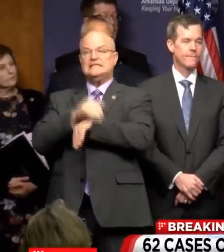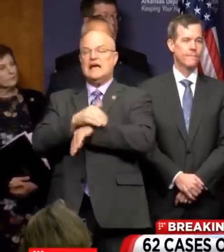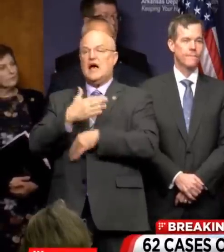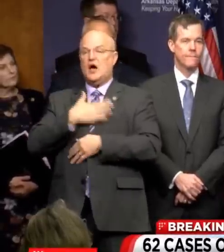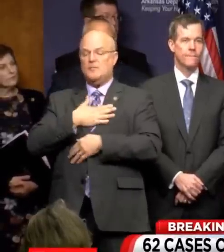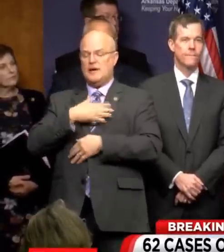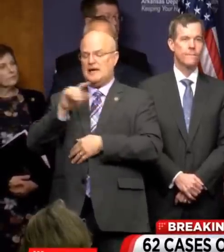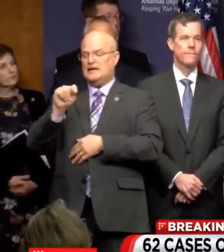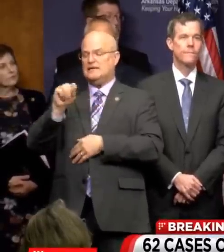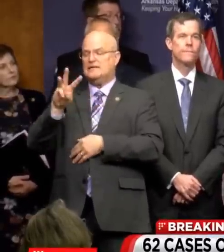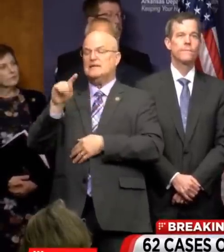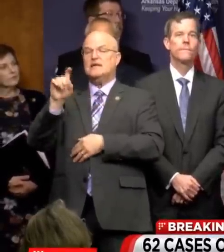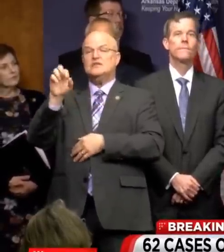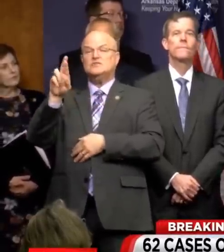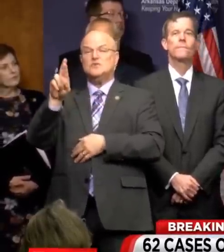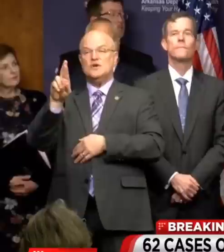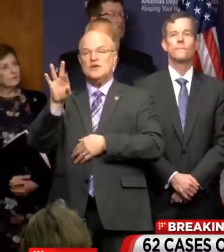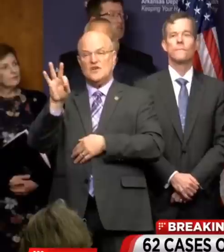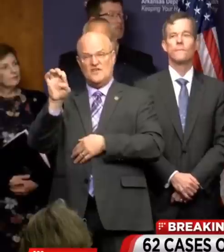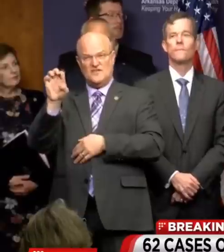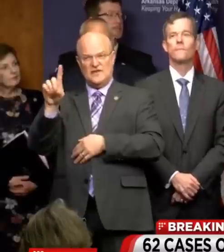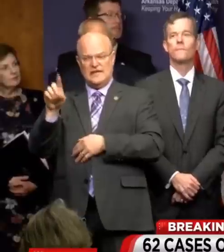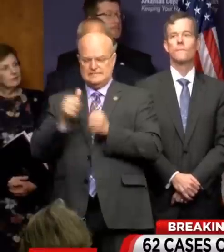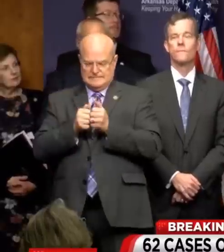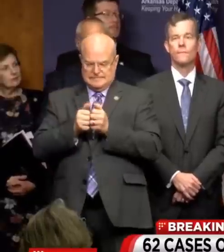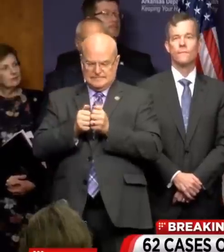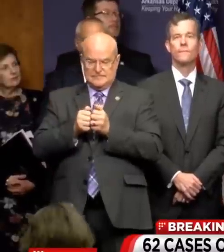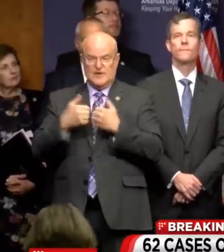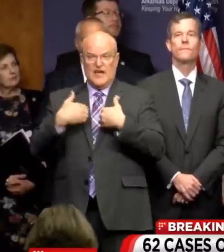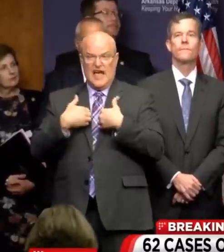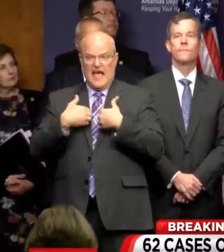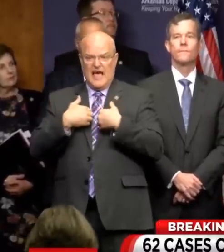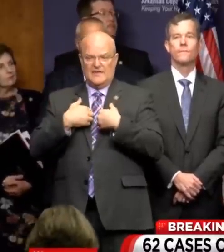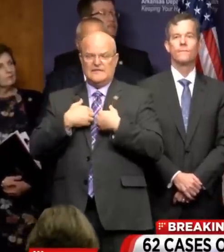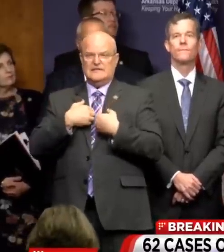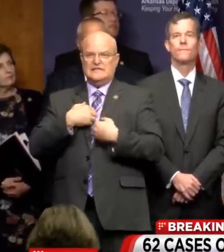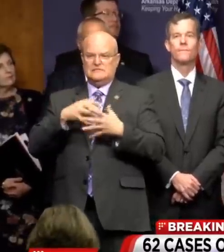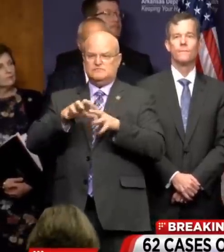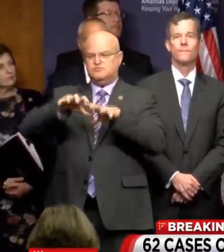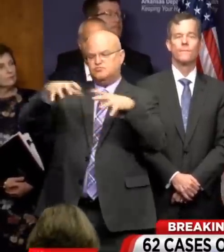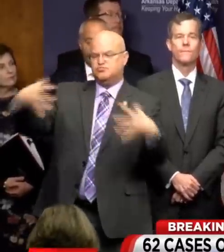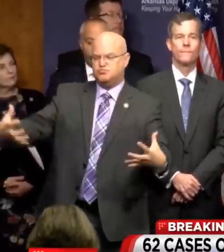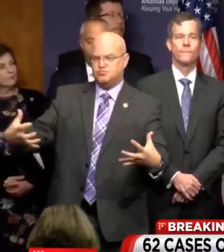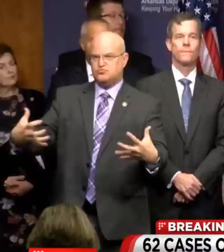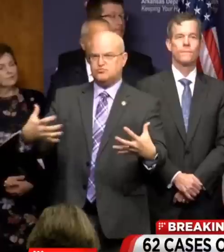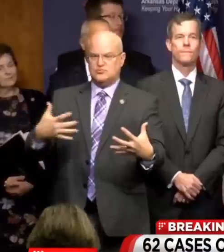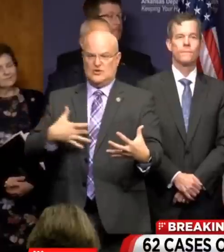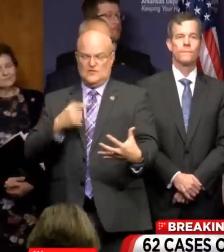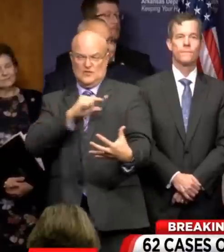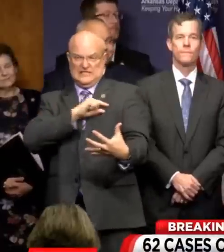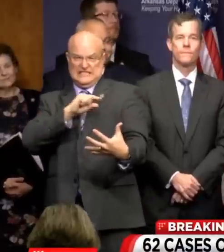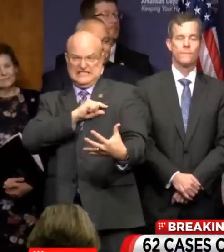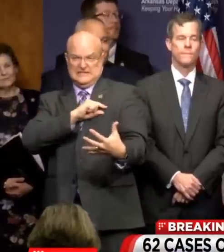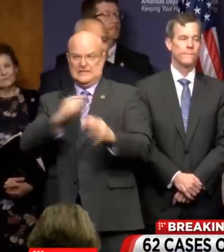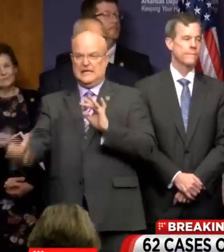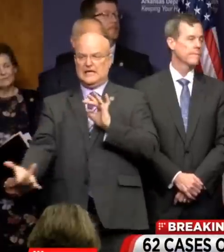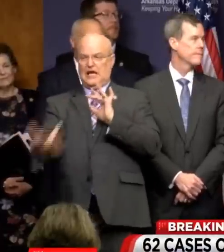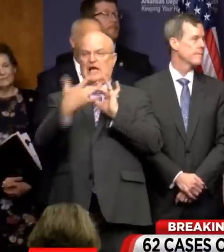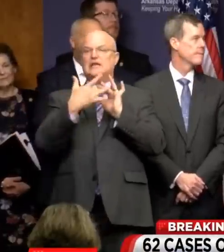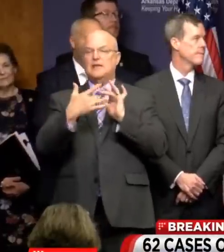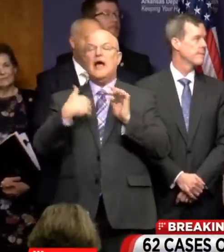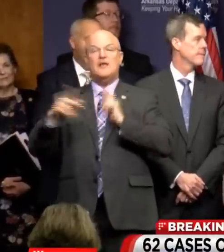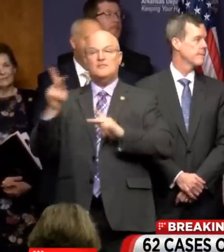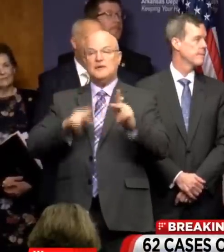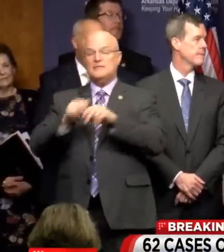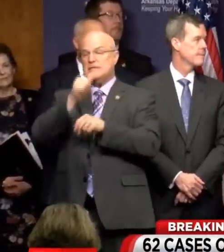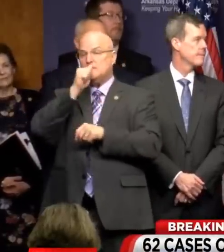feed, I made a comment about this, and I said, if you have a large stash and you are feeling guilty or you want to do something with that, contact me, because I have